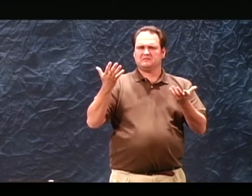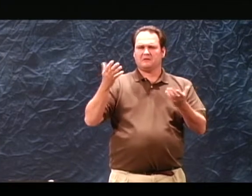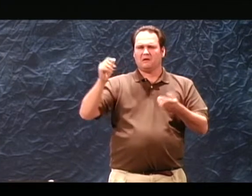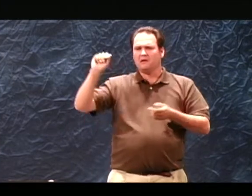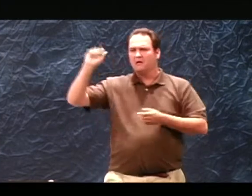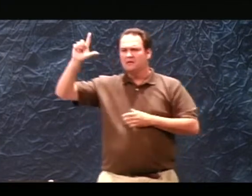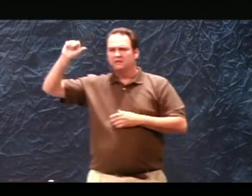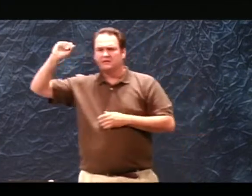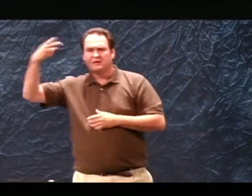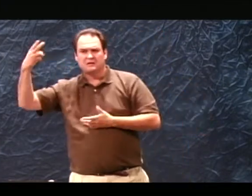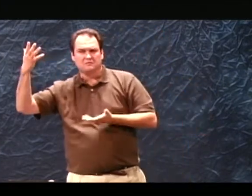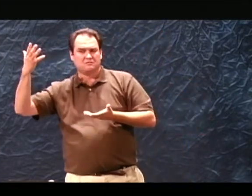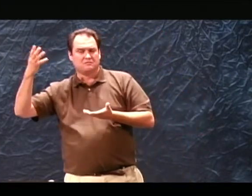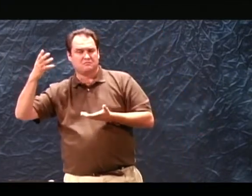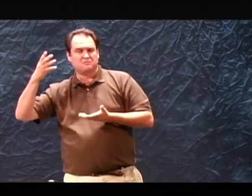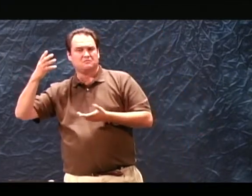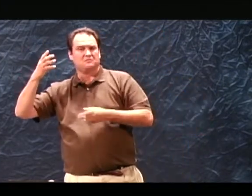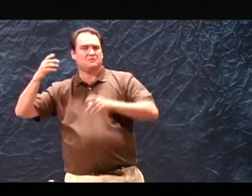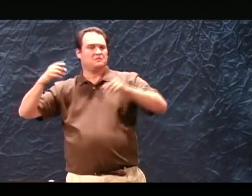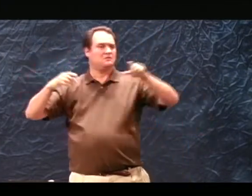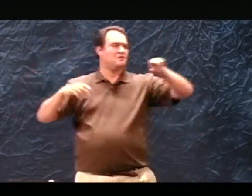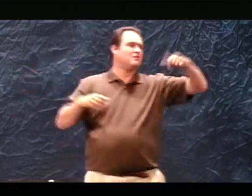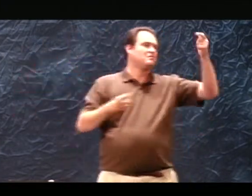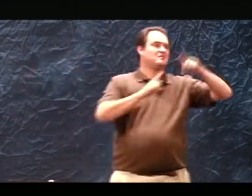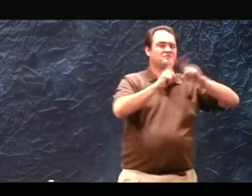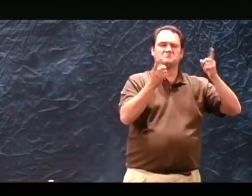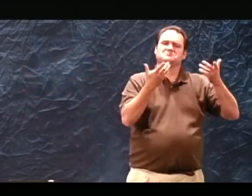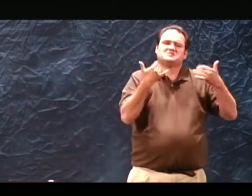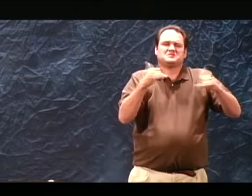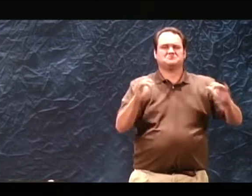he said well what happened to all of these different religions